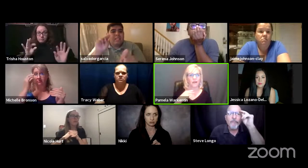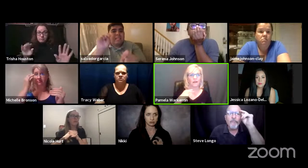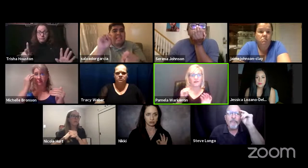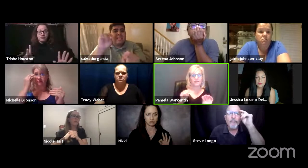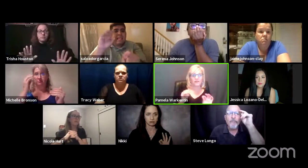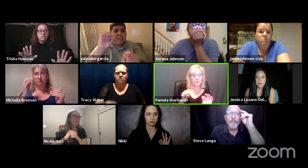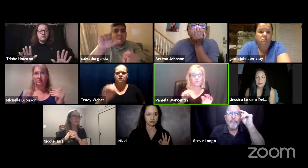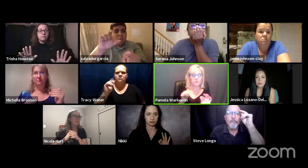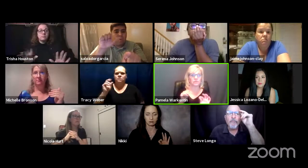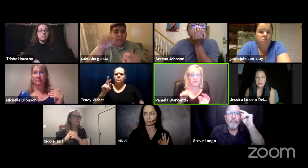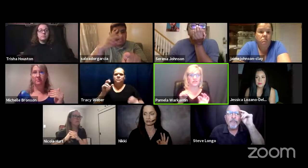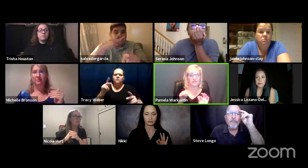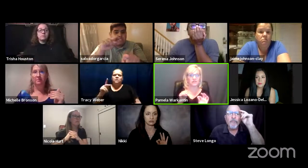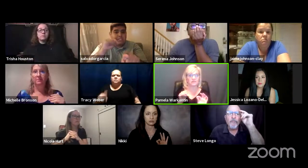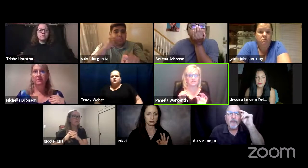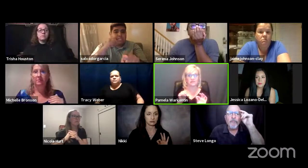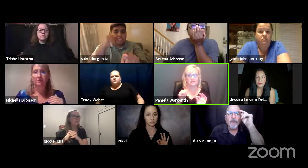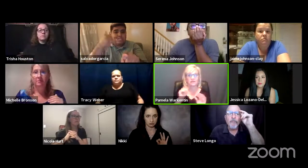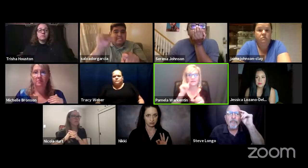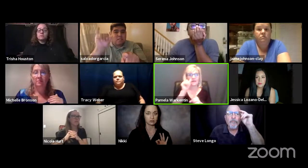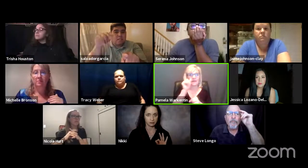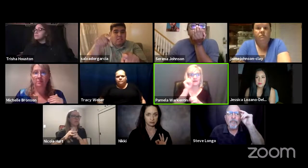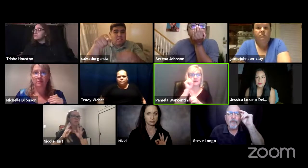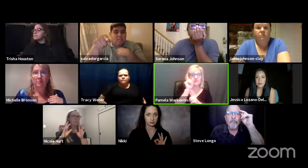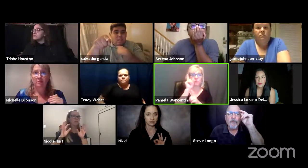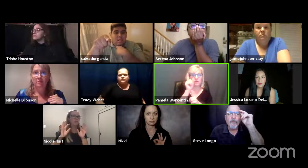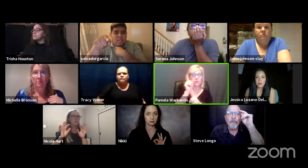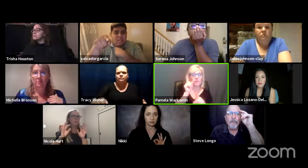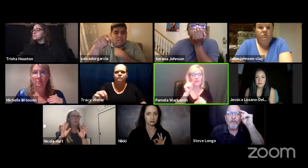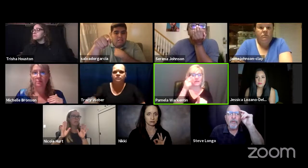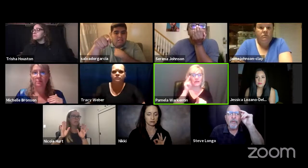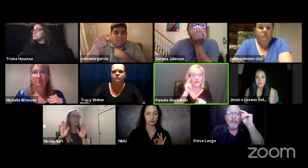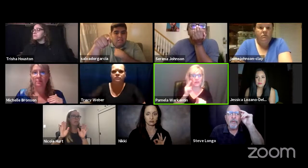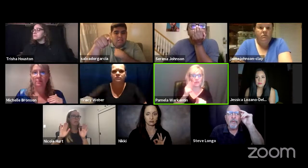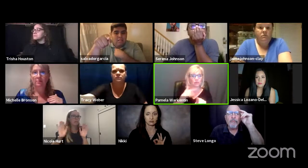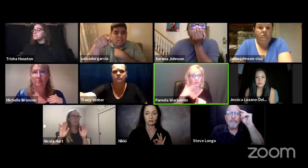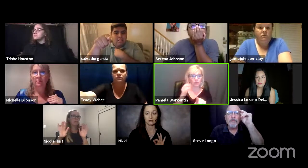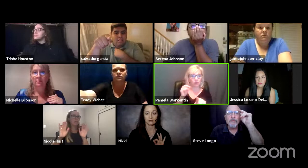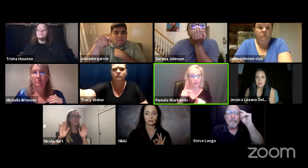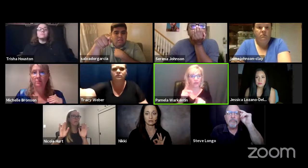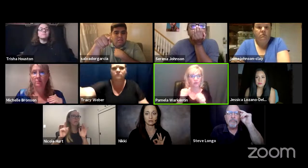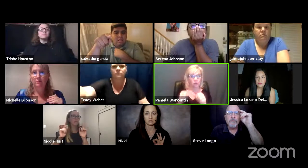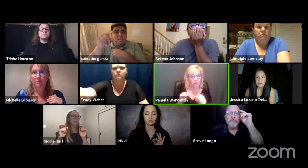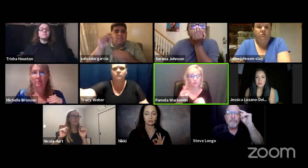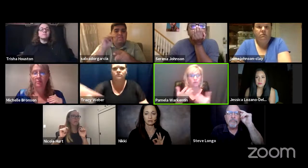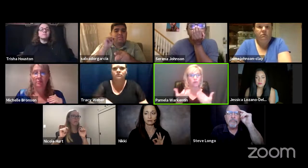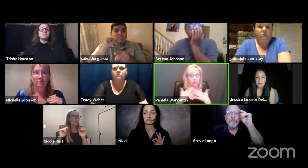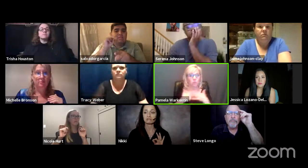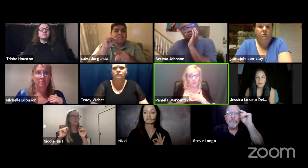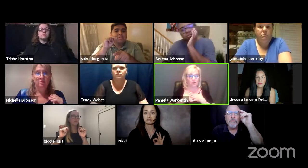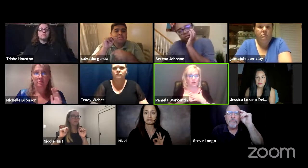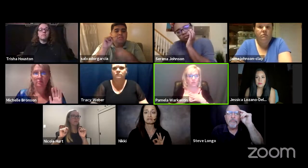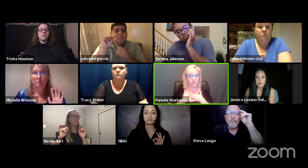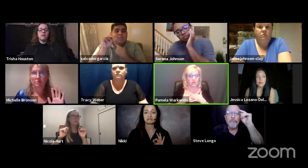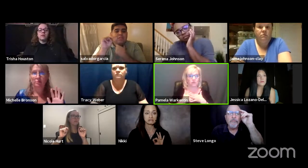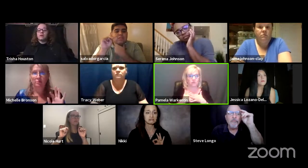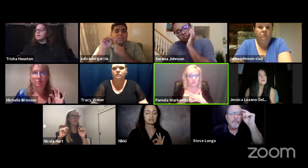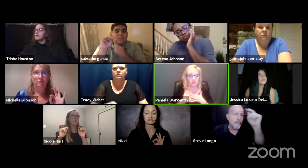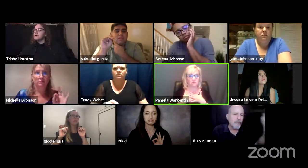And can the interpreter see? Give us one moment. Nikki, do you feel okay to go with Michelle, or do you want me to go with Michelle?